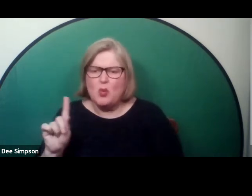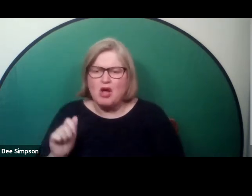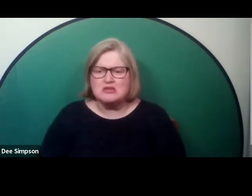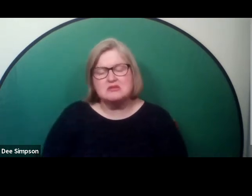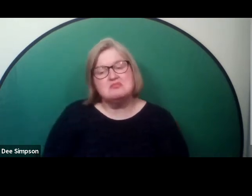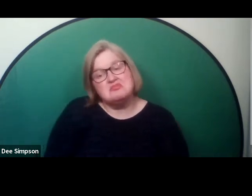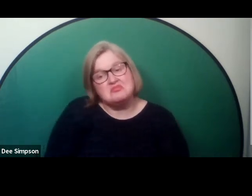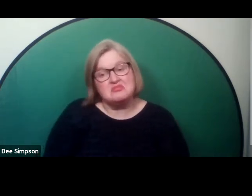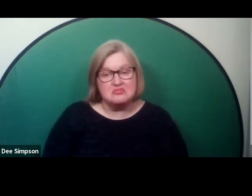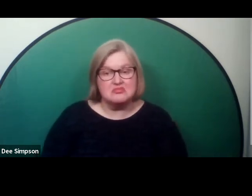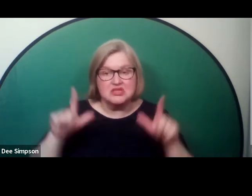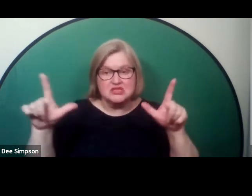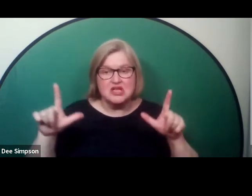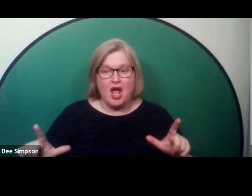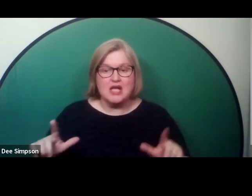Next slide, please.